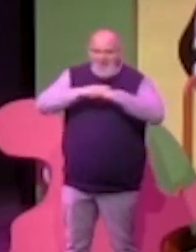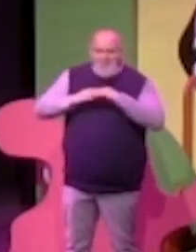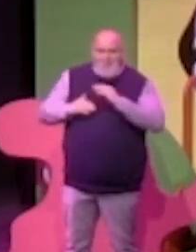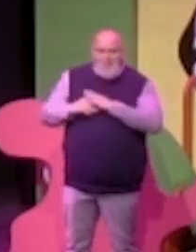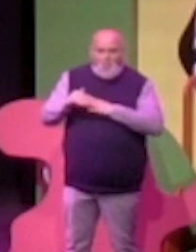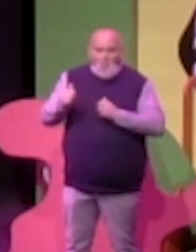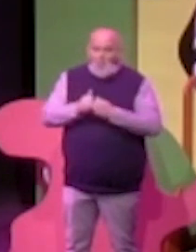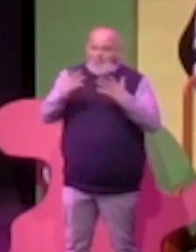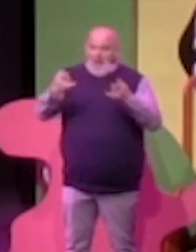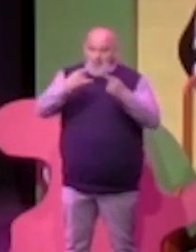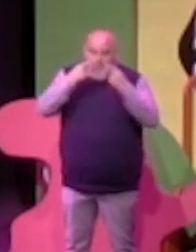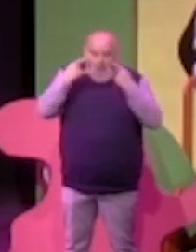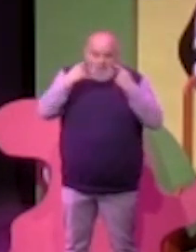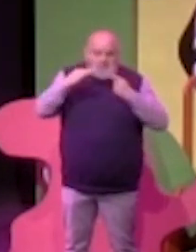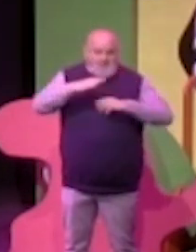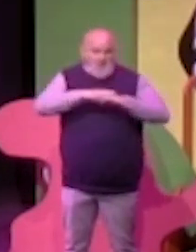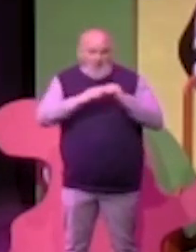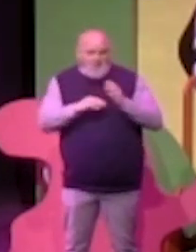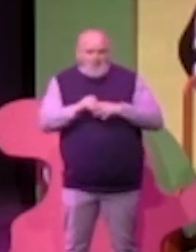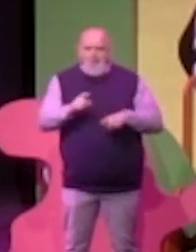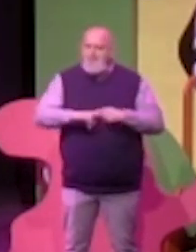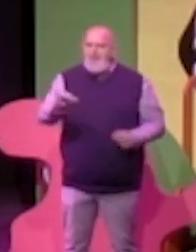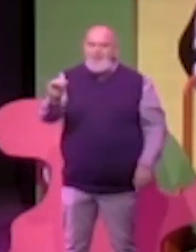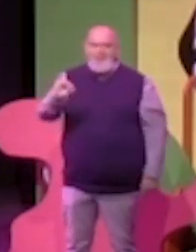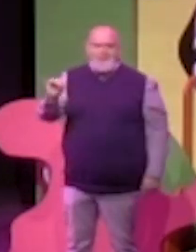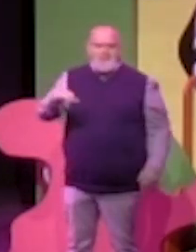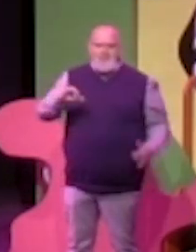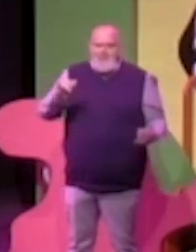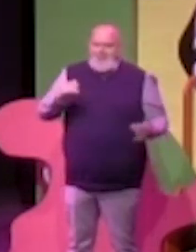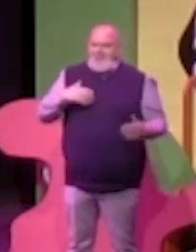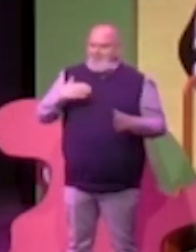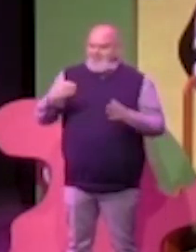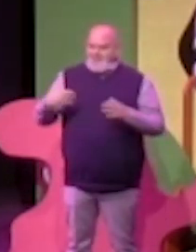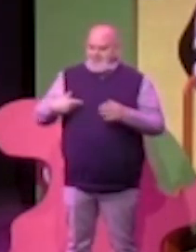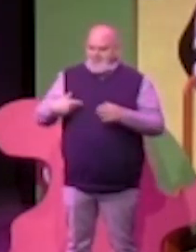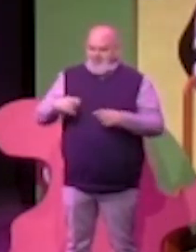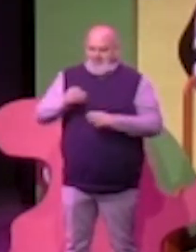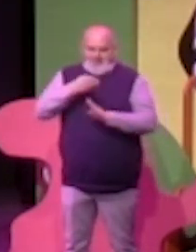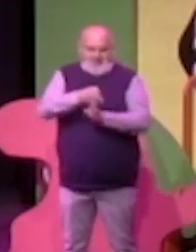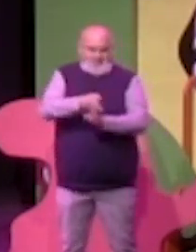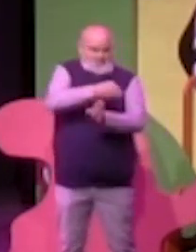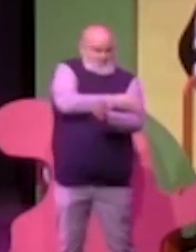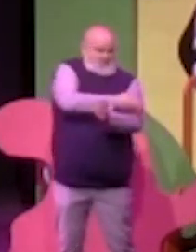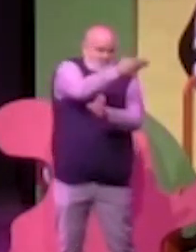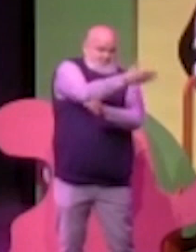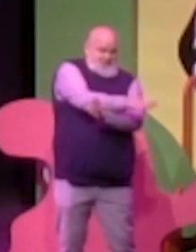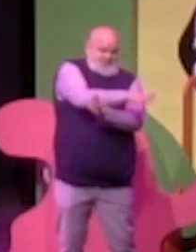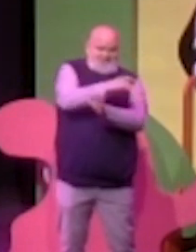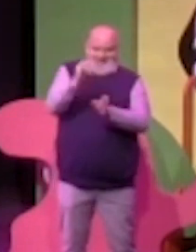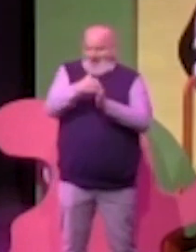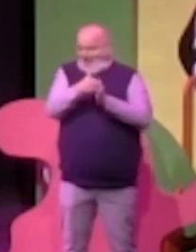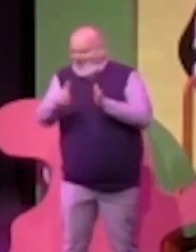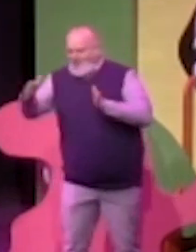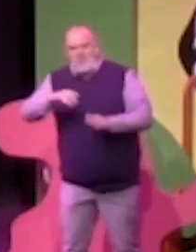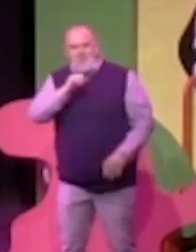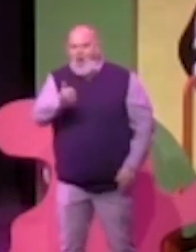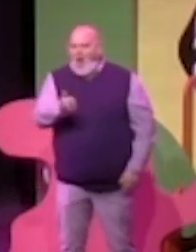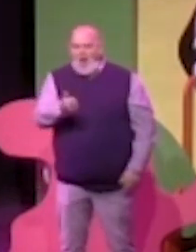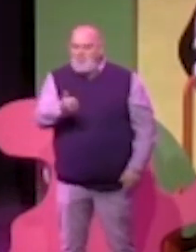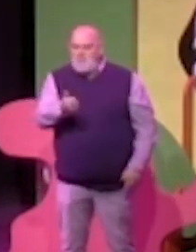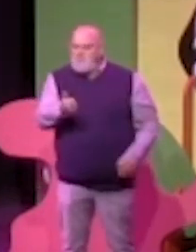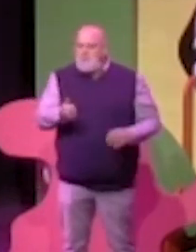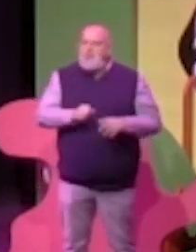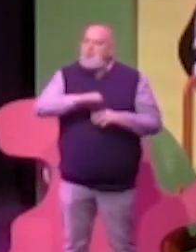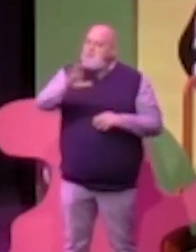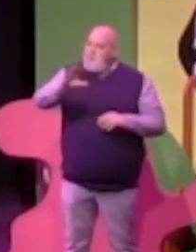in here without a mask. But we are also not, like, a dividing line, and now that's done, right? But looking back, I would